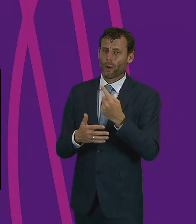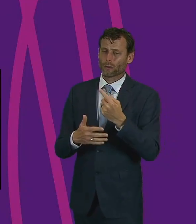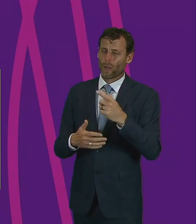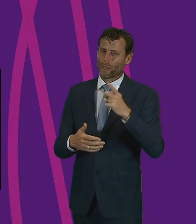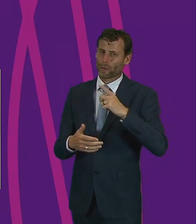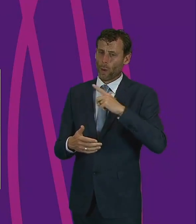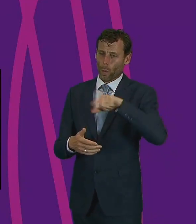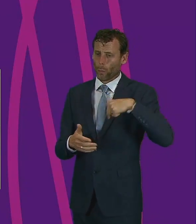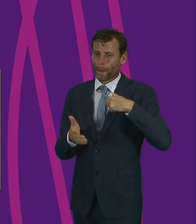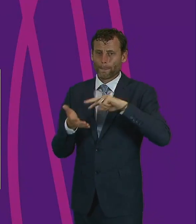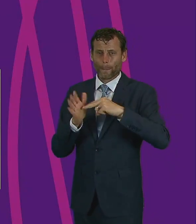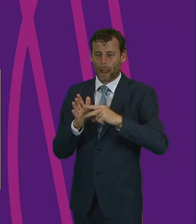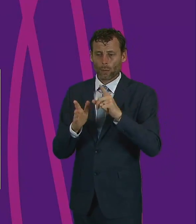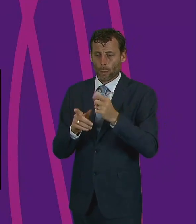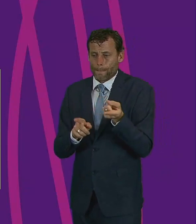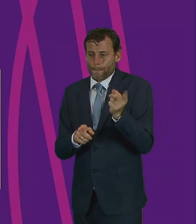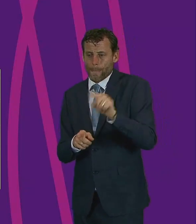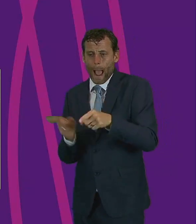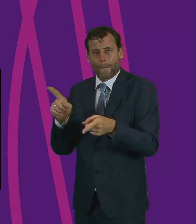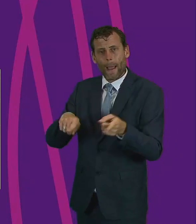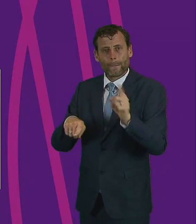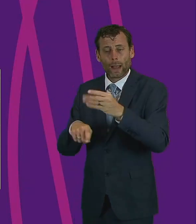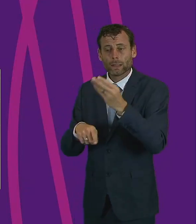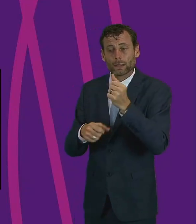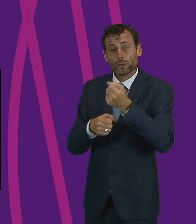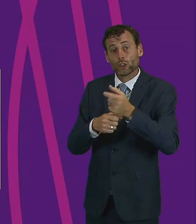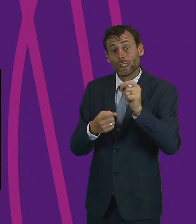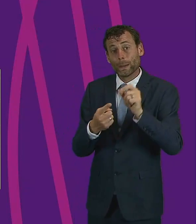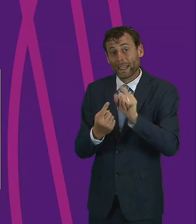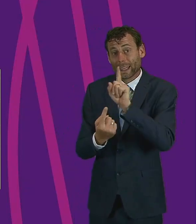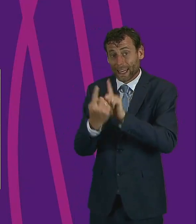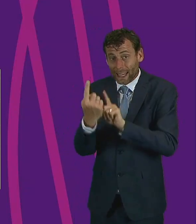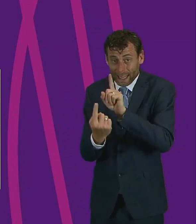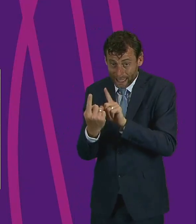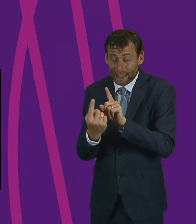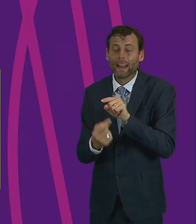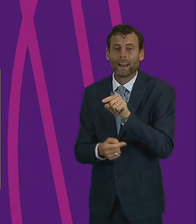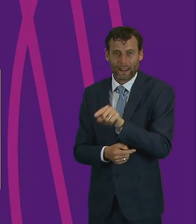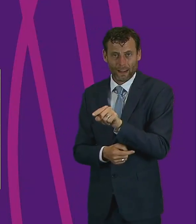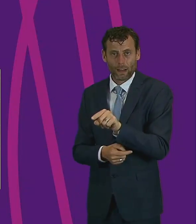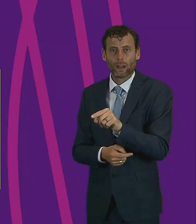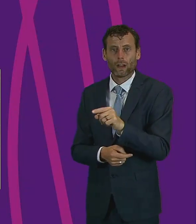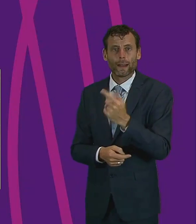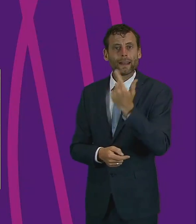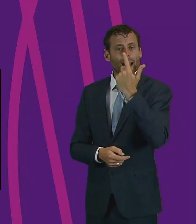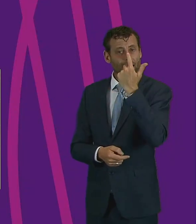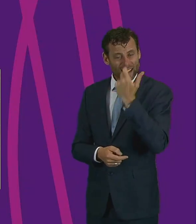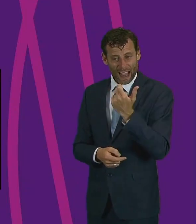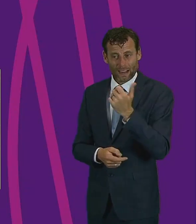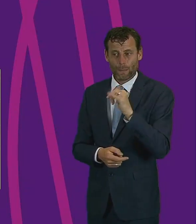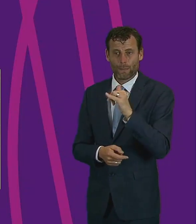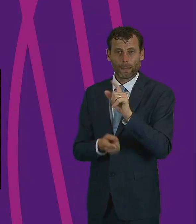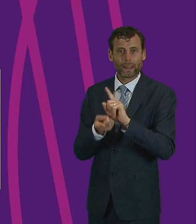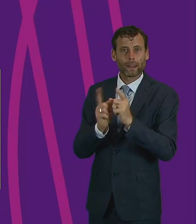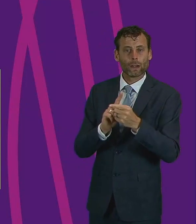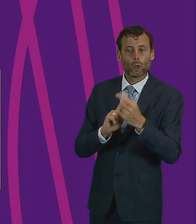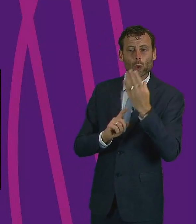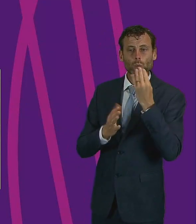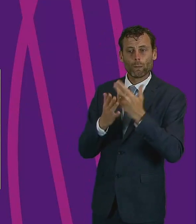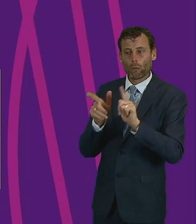plan to see the phased resumption of some GP services that can be supported by an increase in digital